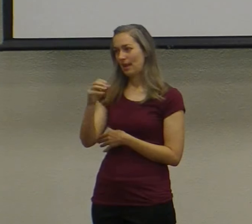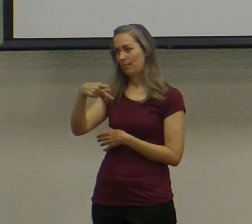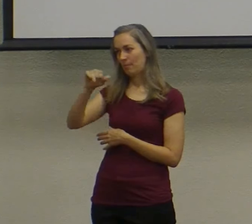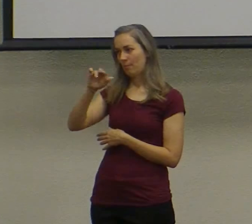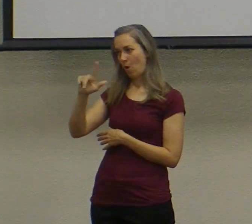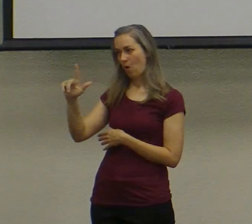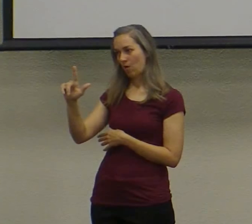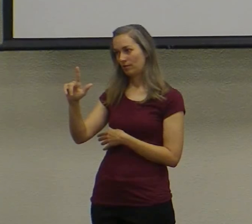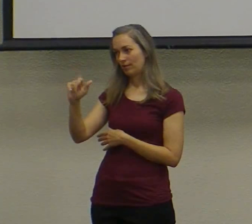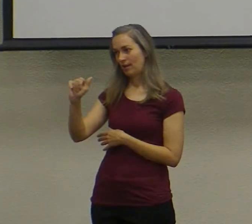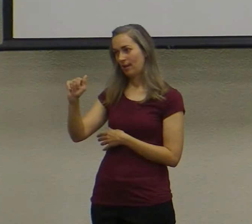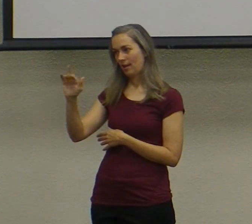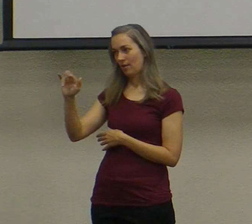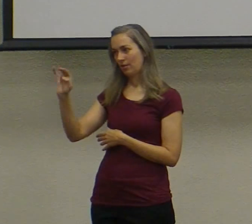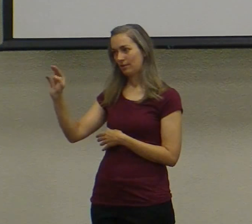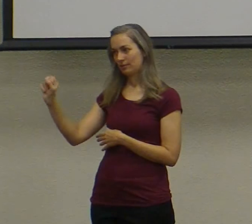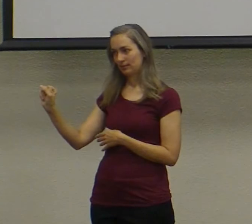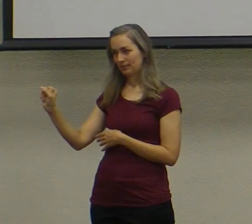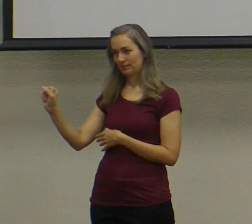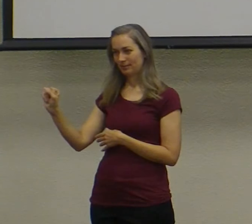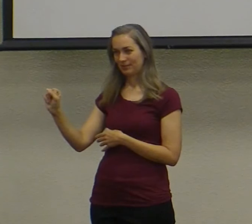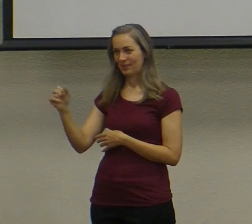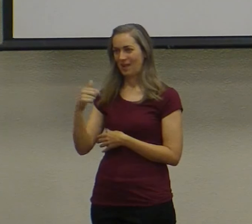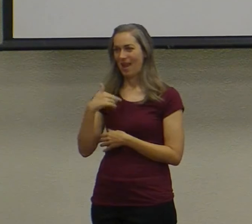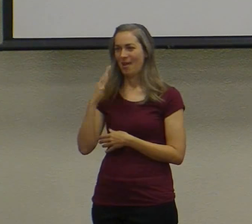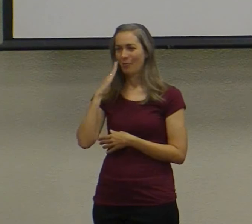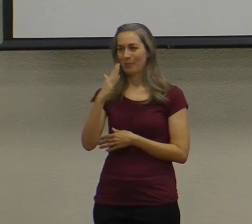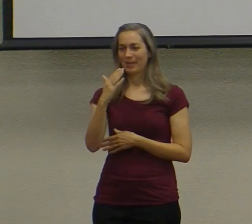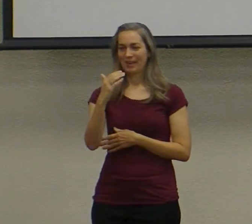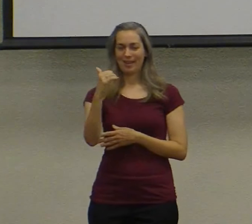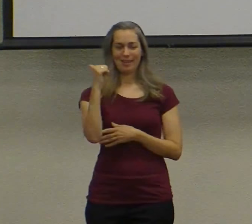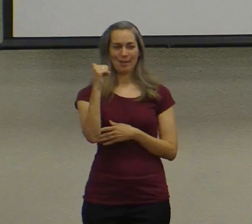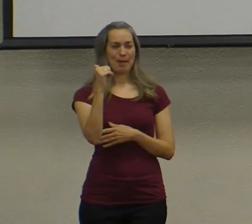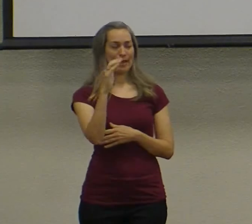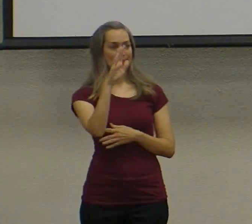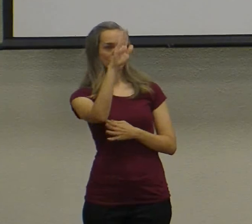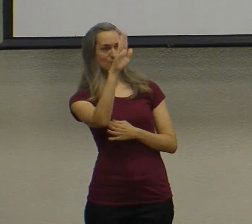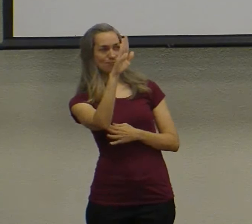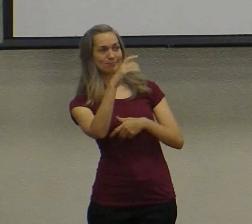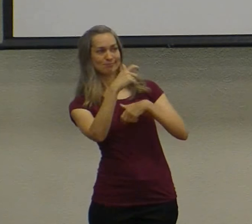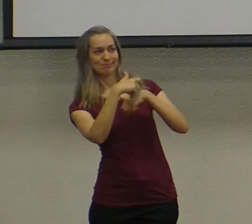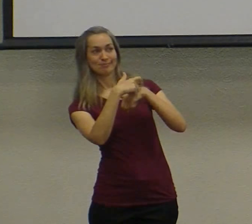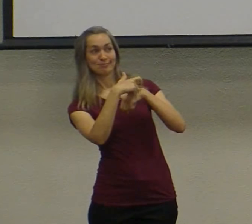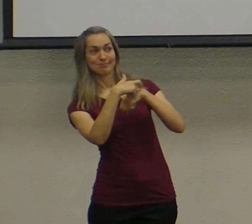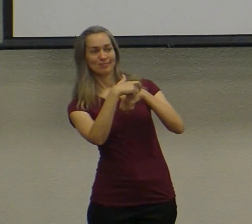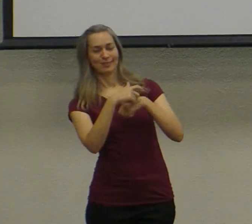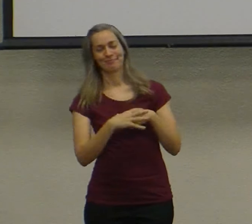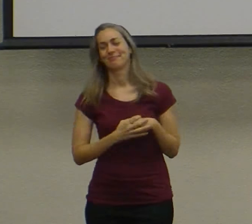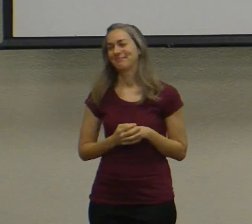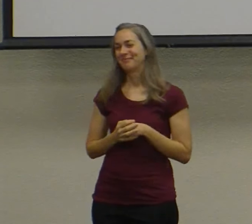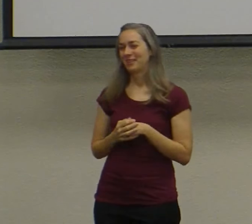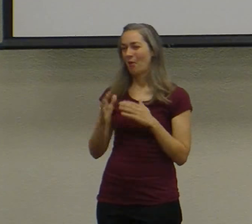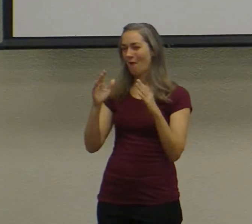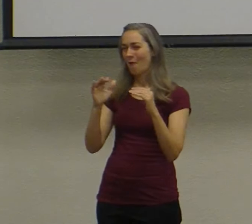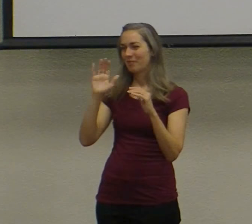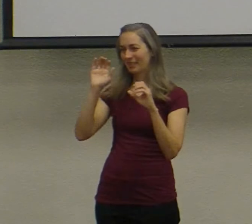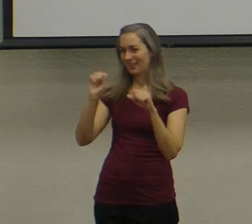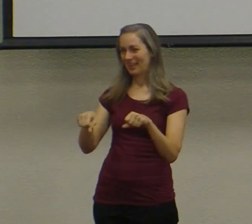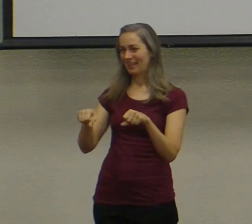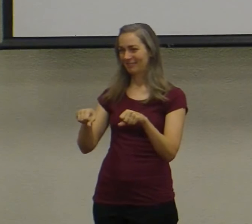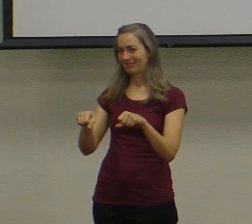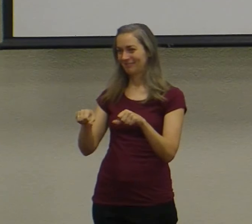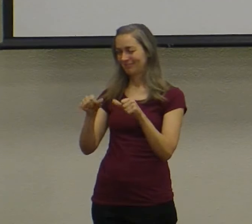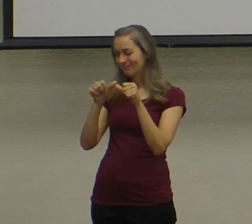And I will be at the back giving them a signal when time's getting close to be over, okay? So hopefully we can stay on time. Michael?